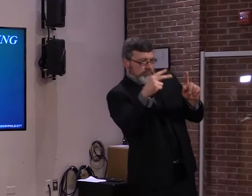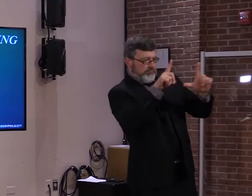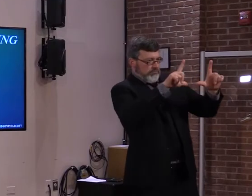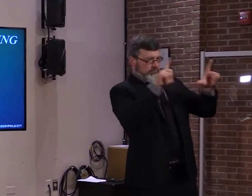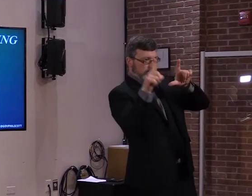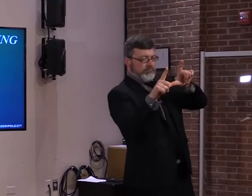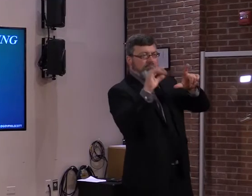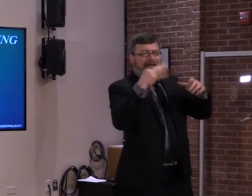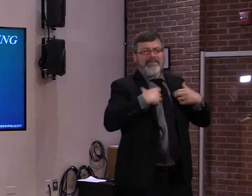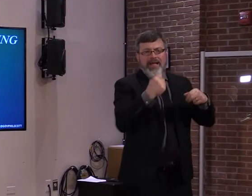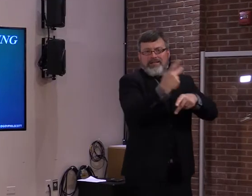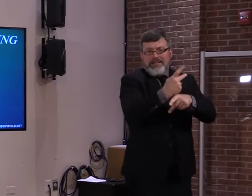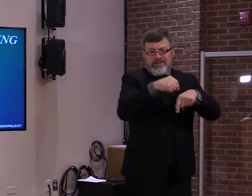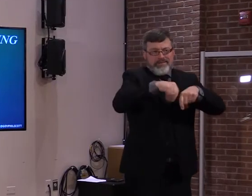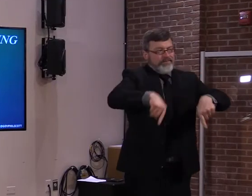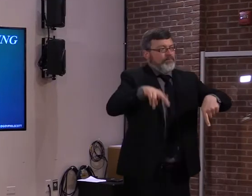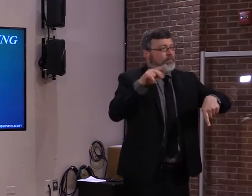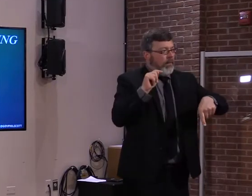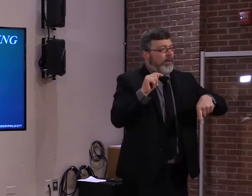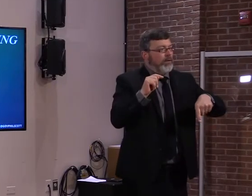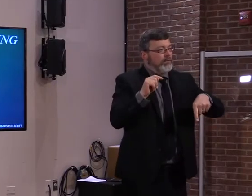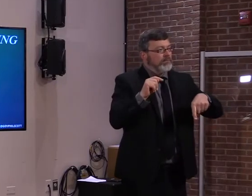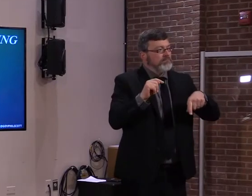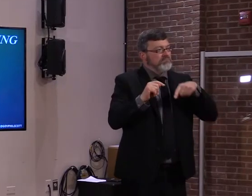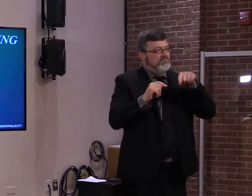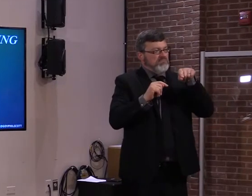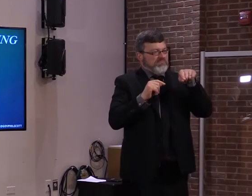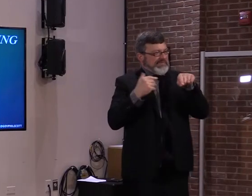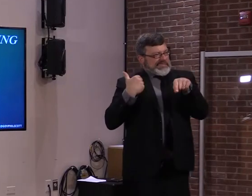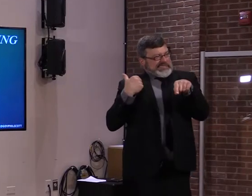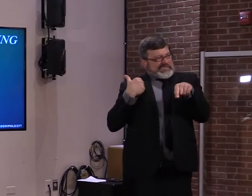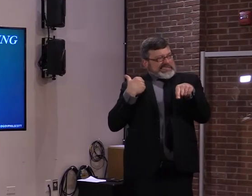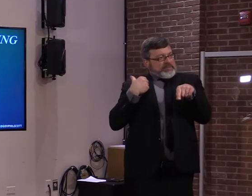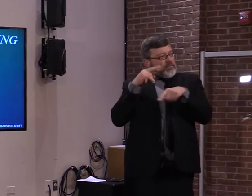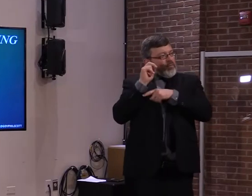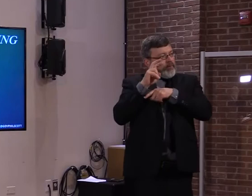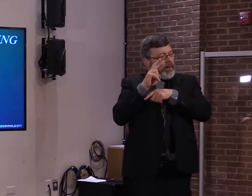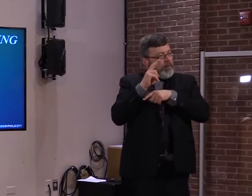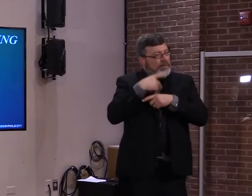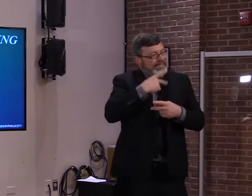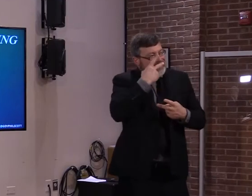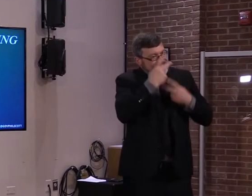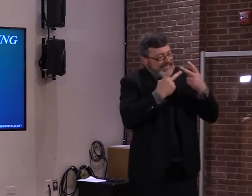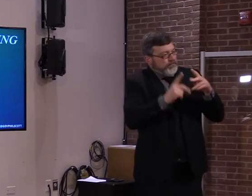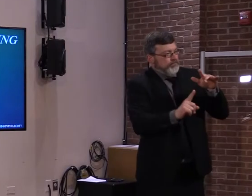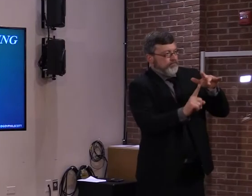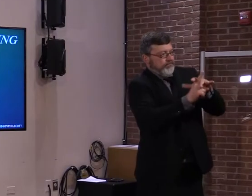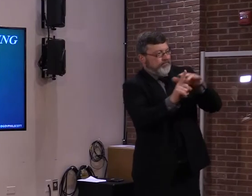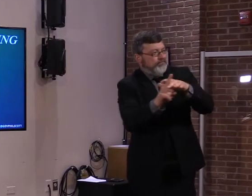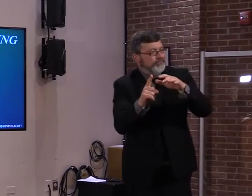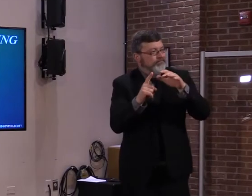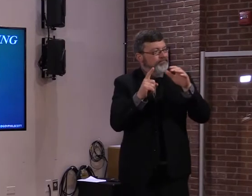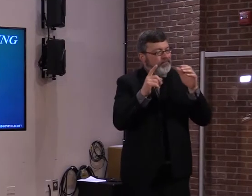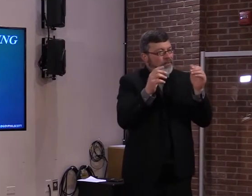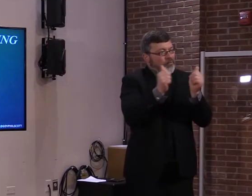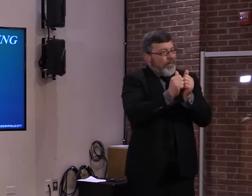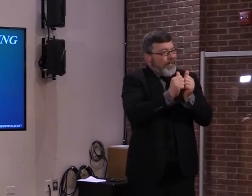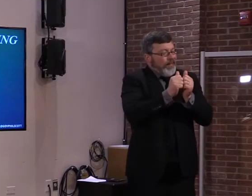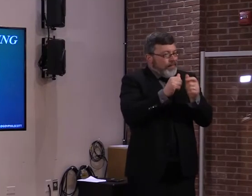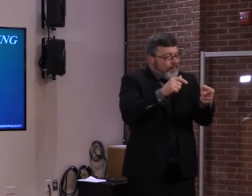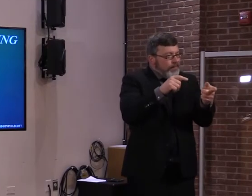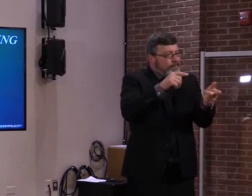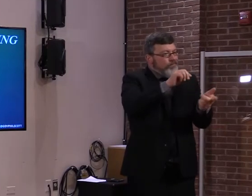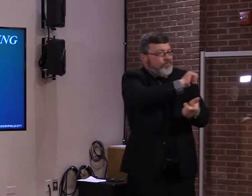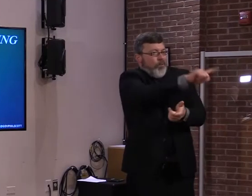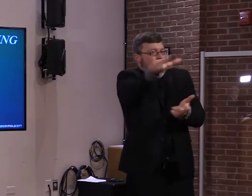remember, we released a report and we pointed out some of the issues in the all-payer model. That included issues that dealt with the